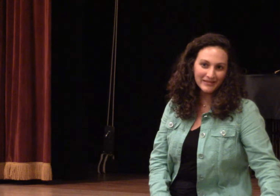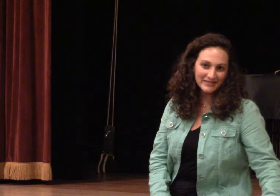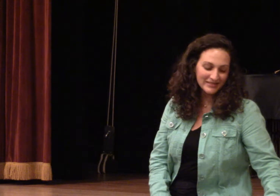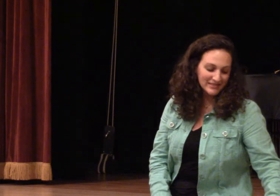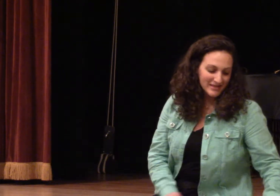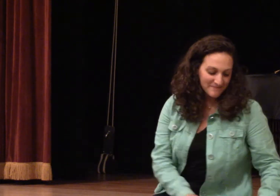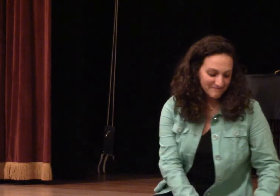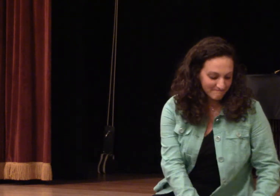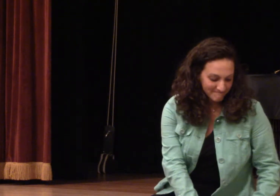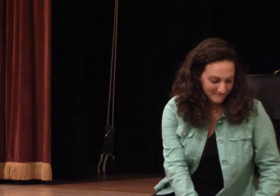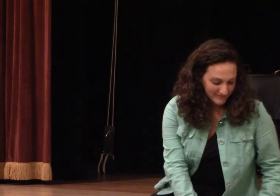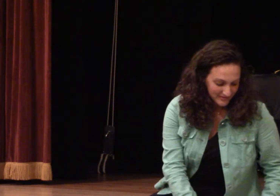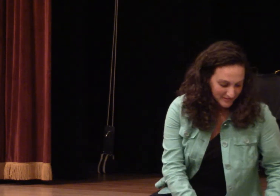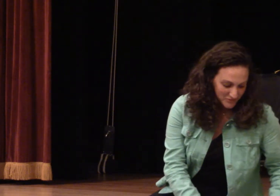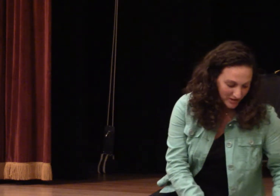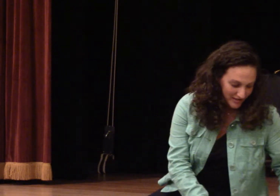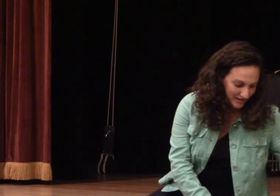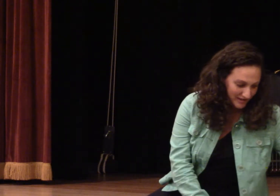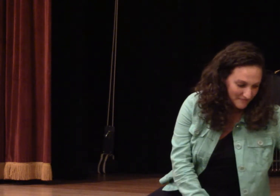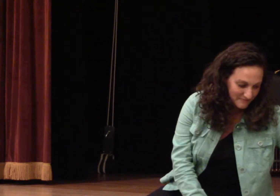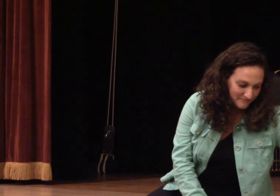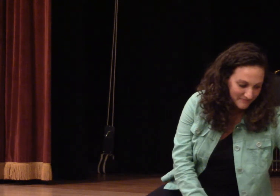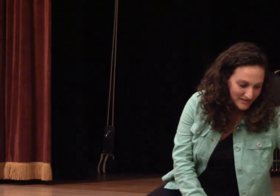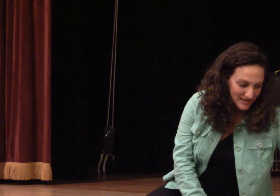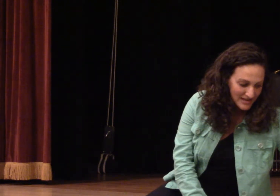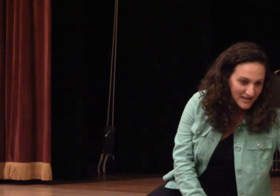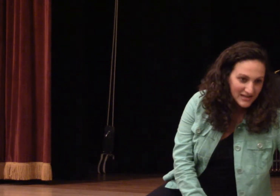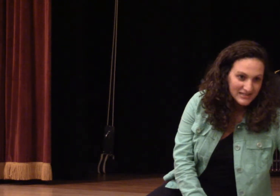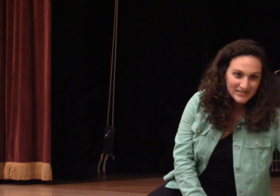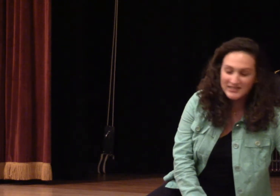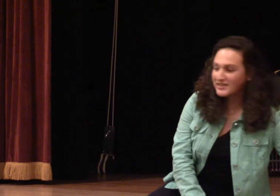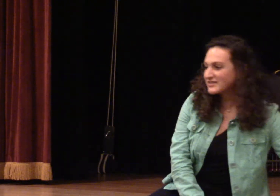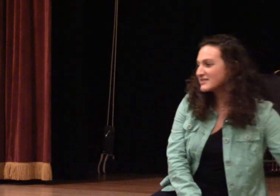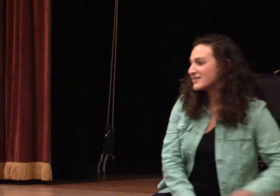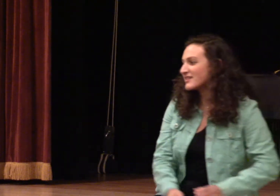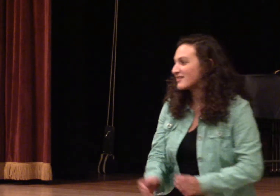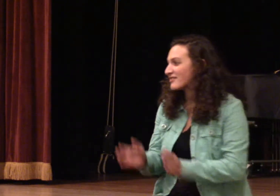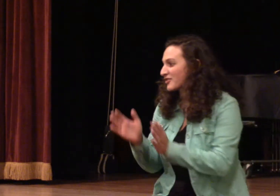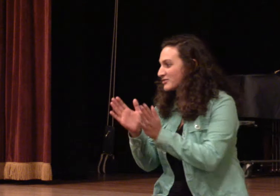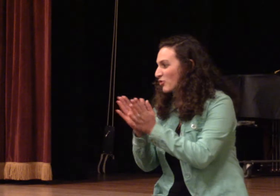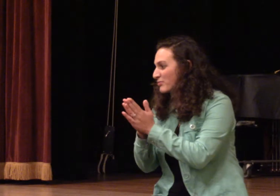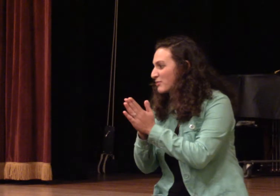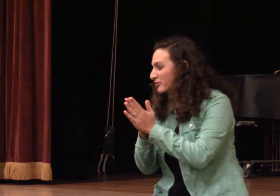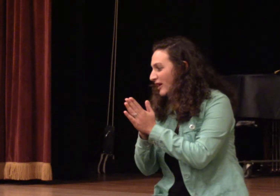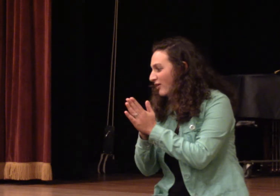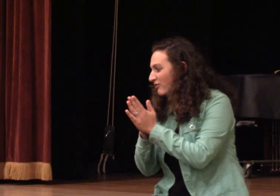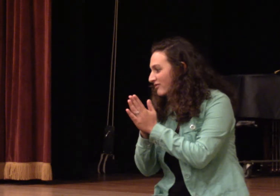let's try to think. Since there's more people now,